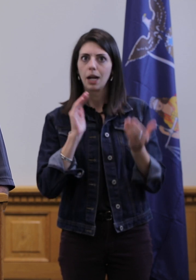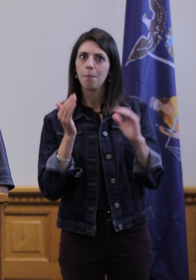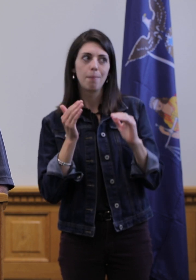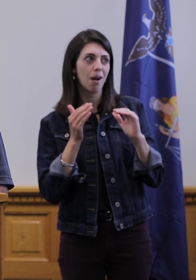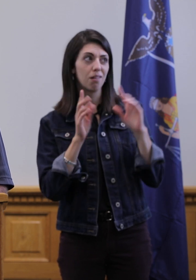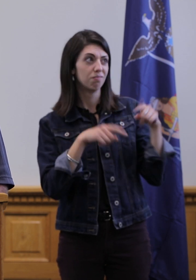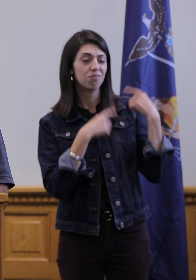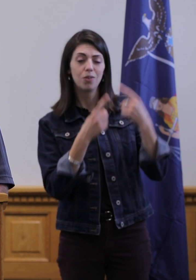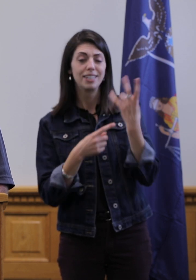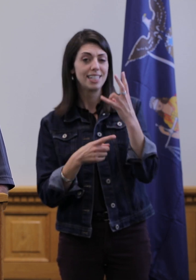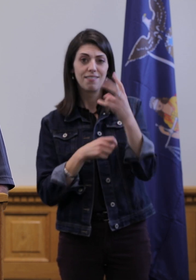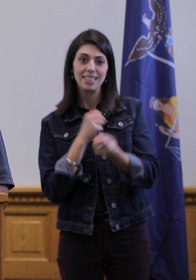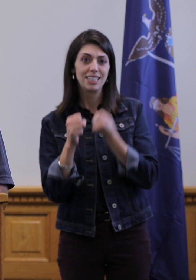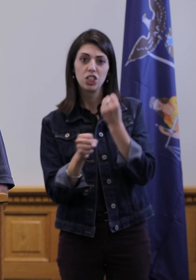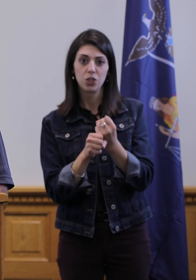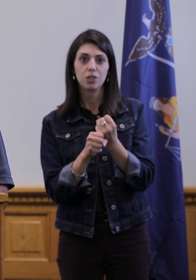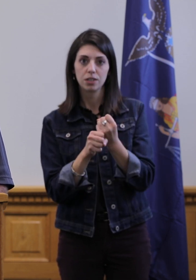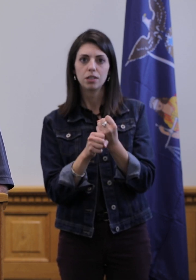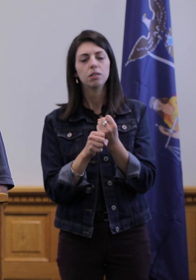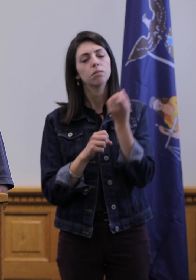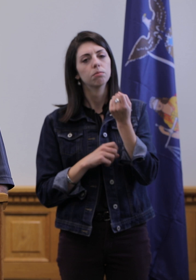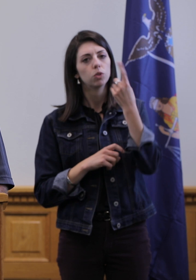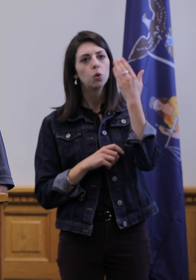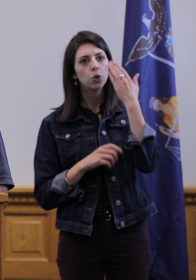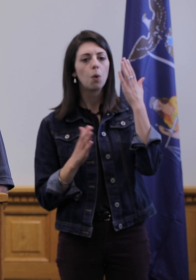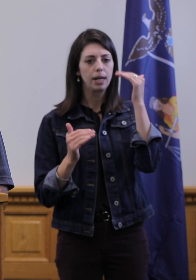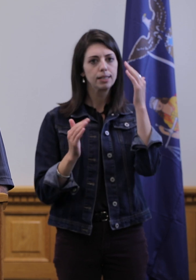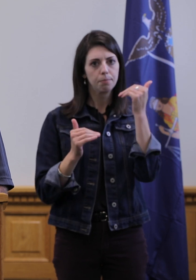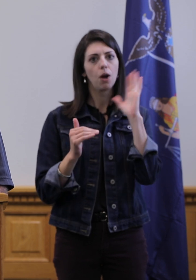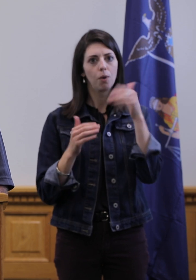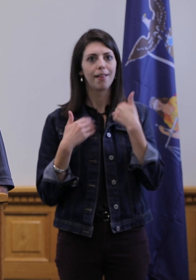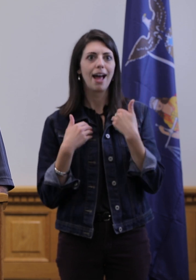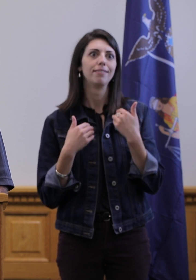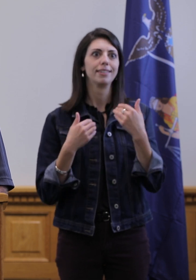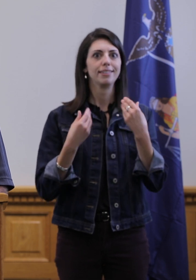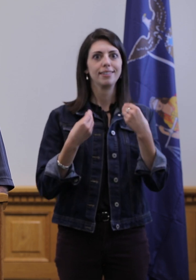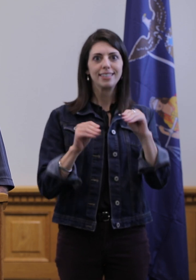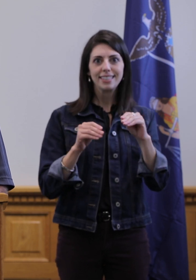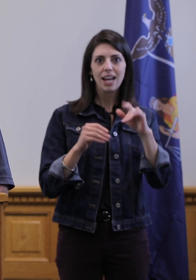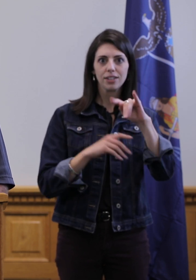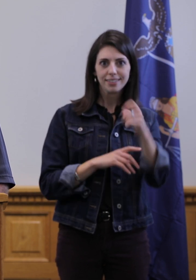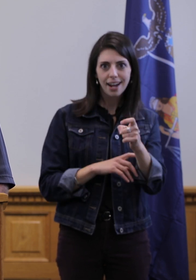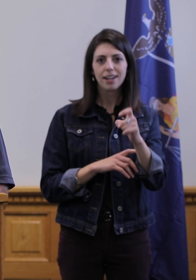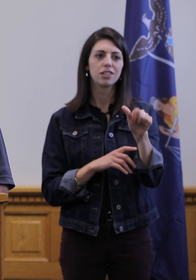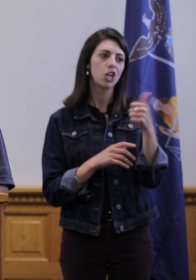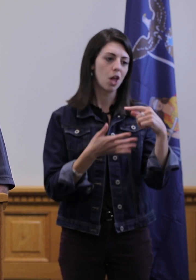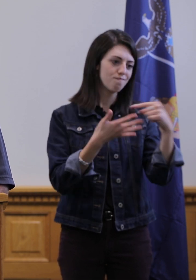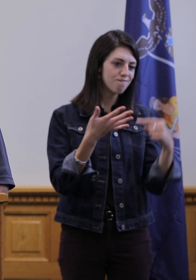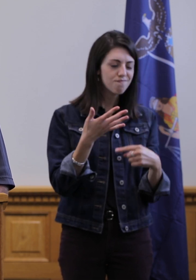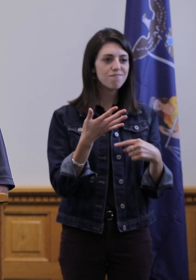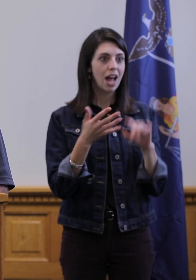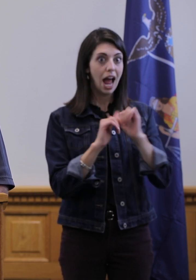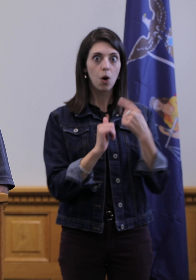years. We know that there will be a loss of sales tax, New York State aid, and other revenues that we typically rely on. It's impossible